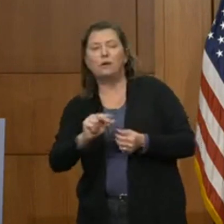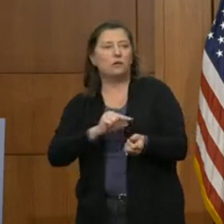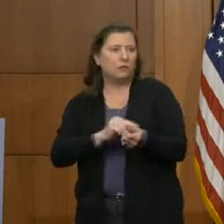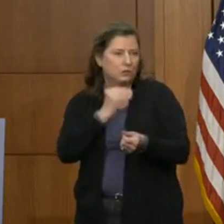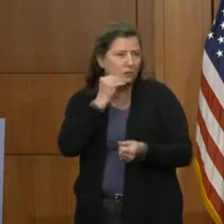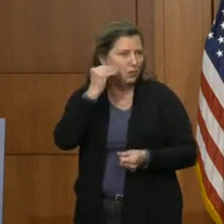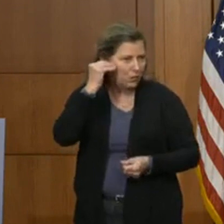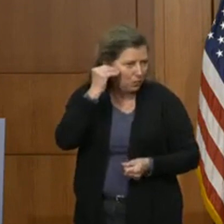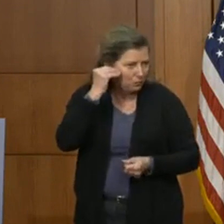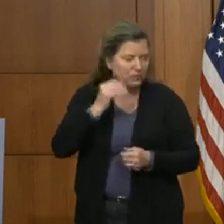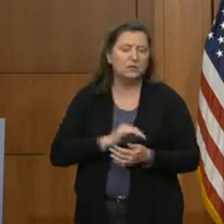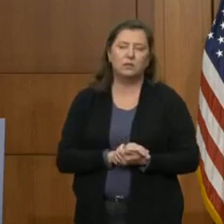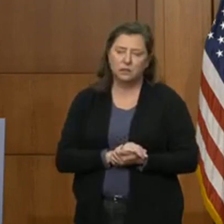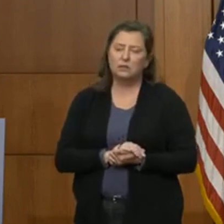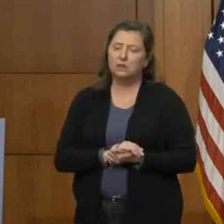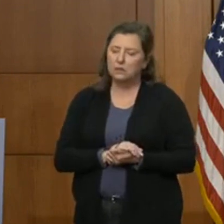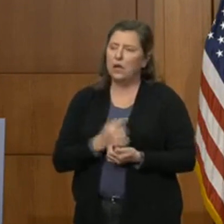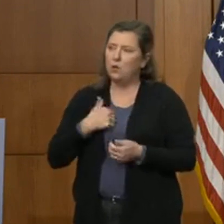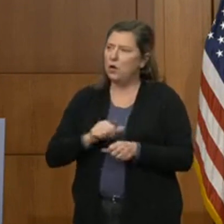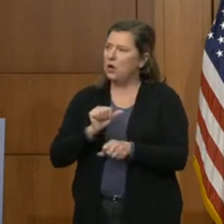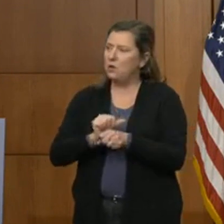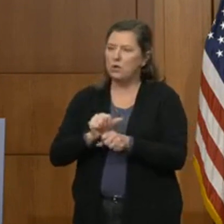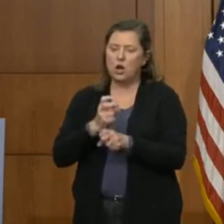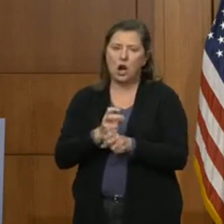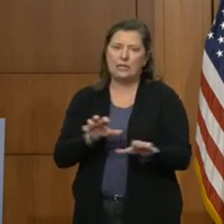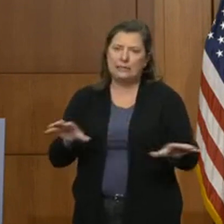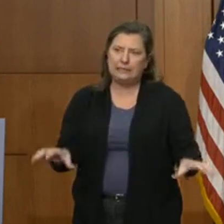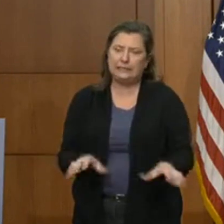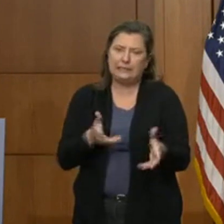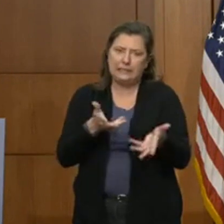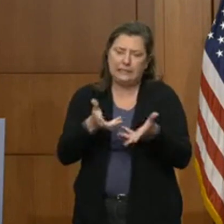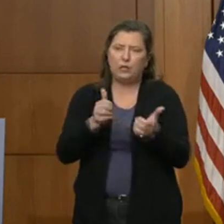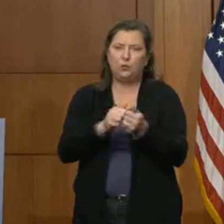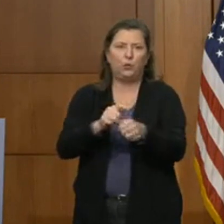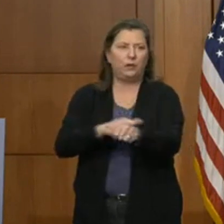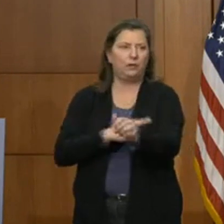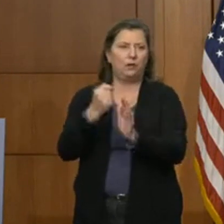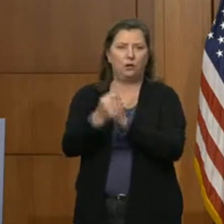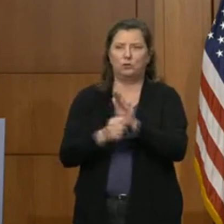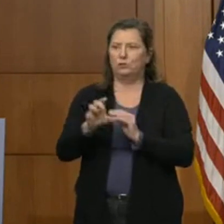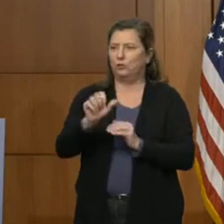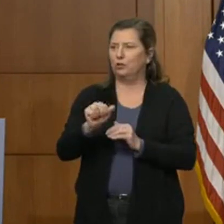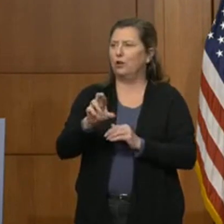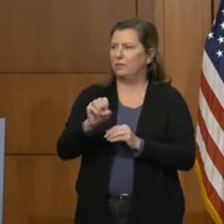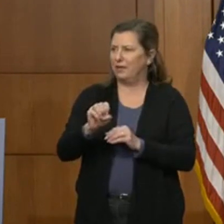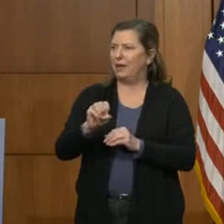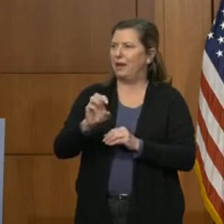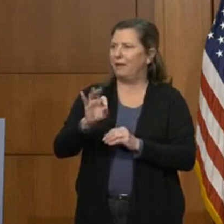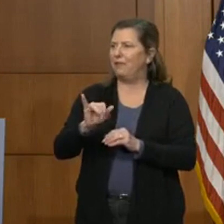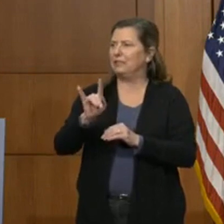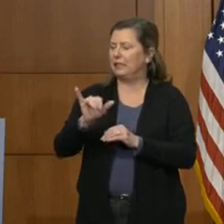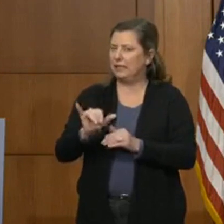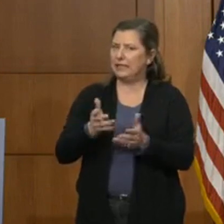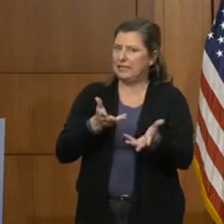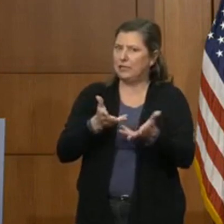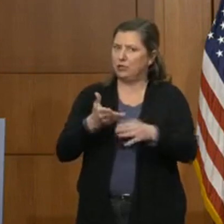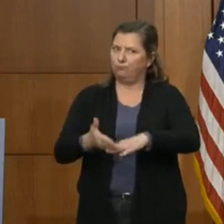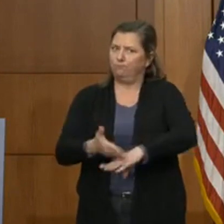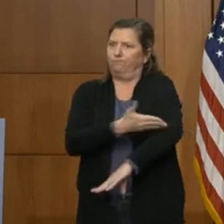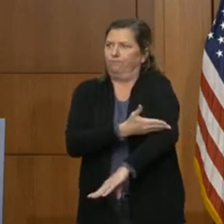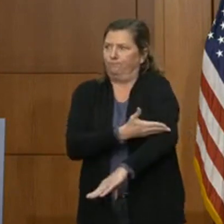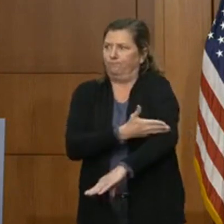nursing homes. We are working very diligently with our long-term care facility task force to step up